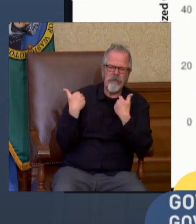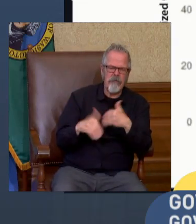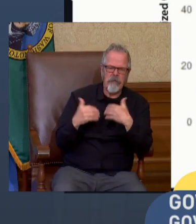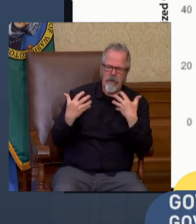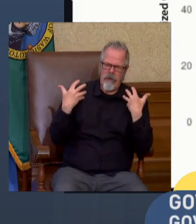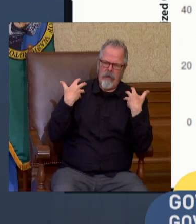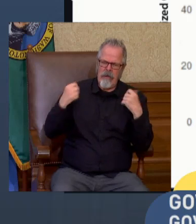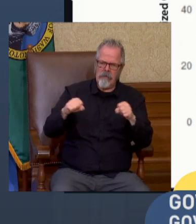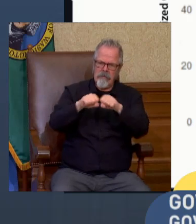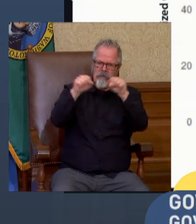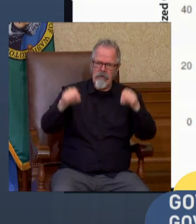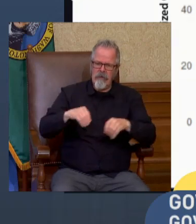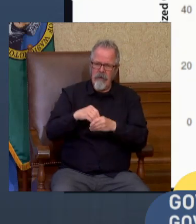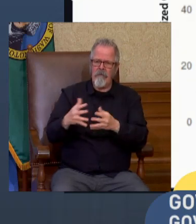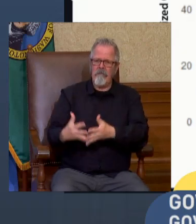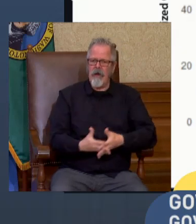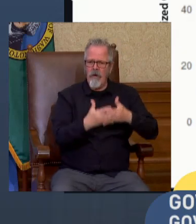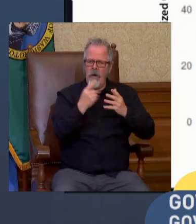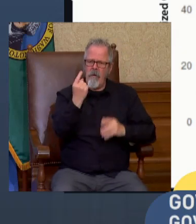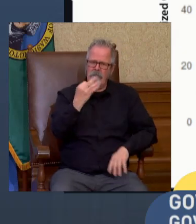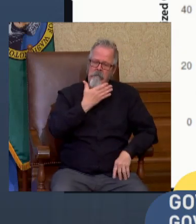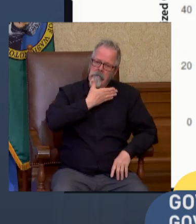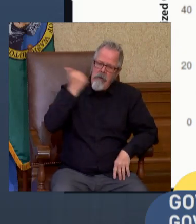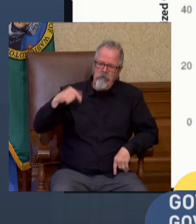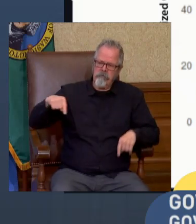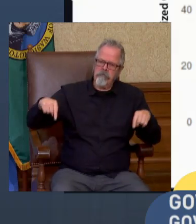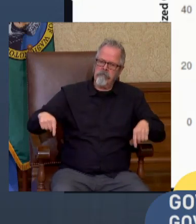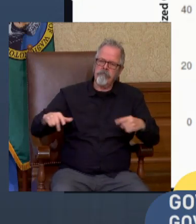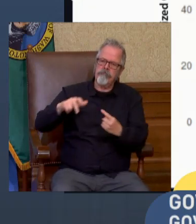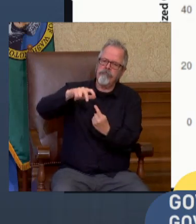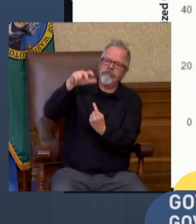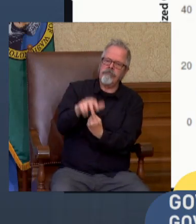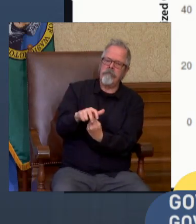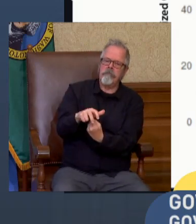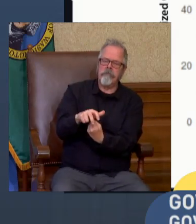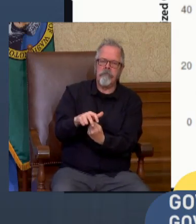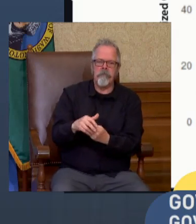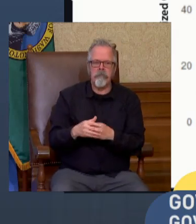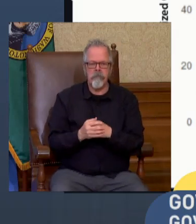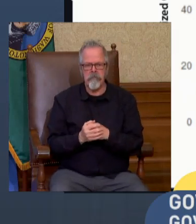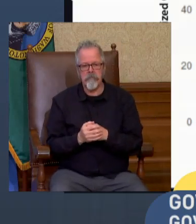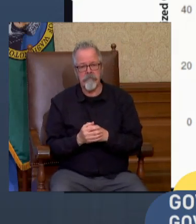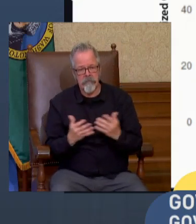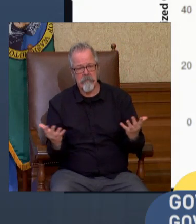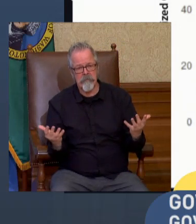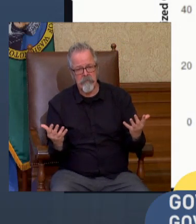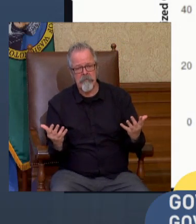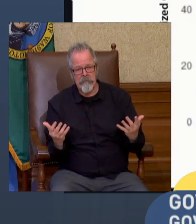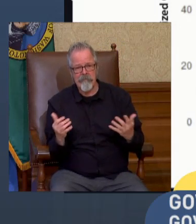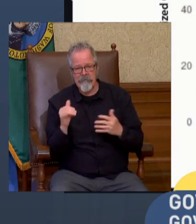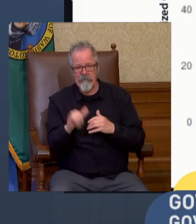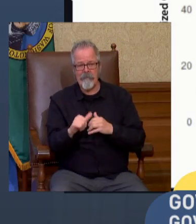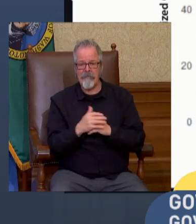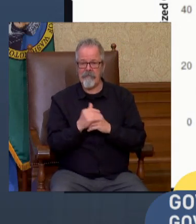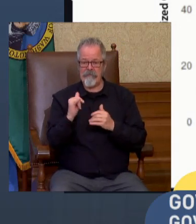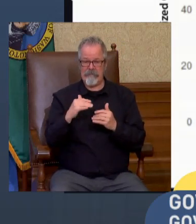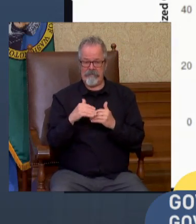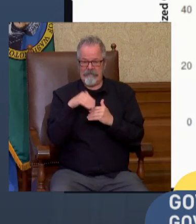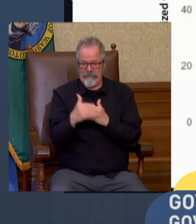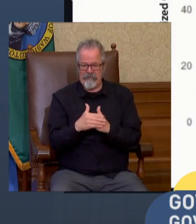but we're not down where we need to be. The next chart is the cases of COVID-19 hospitalization by